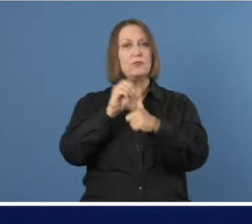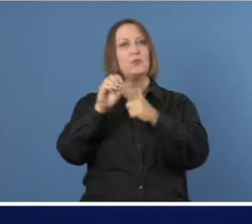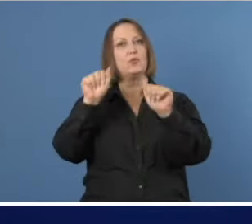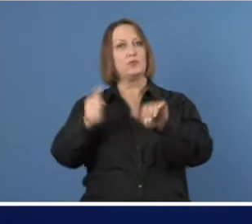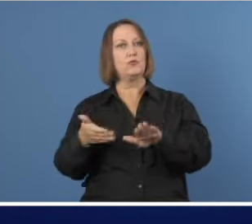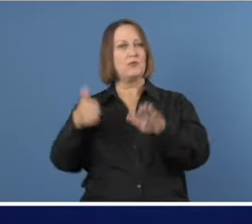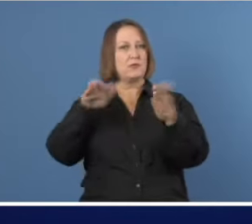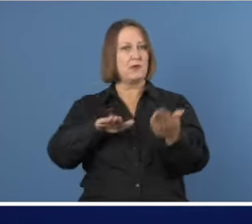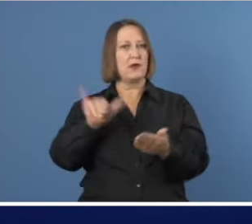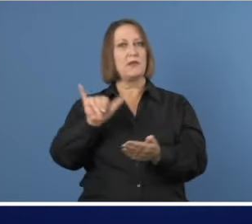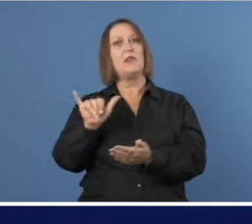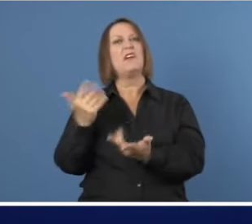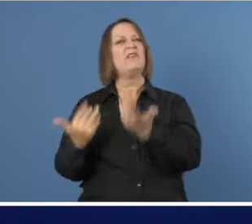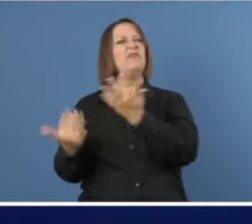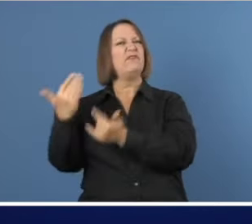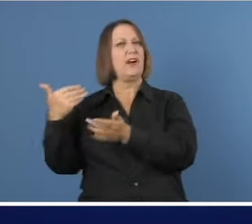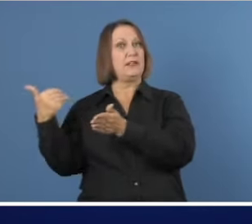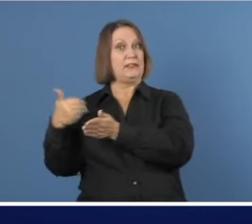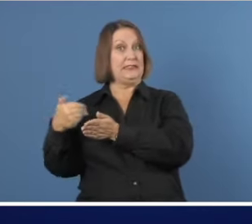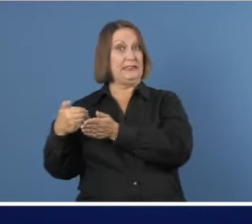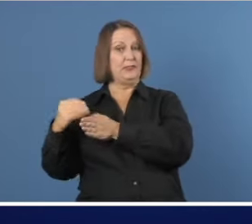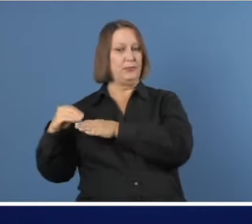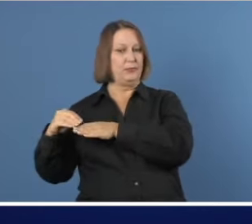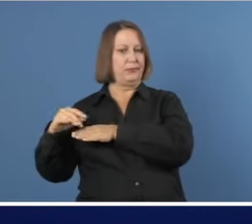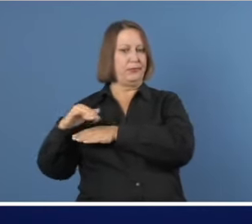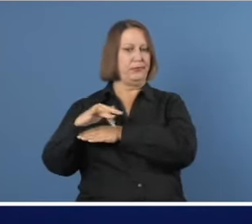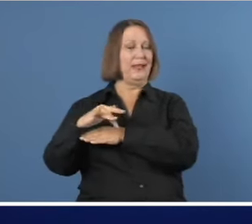death or further injury.